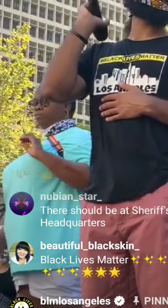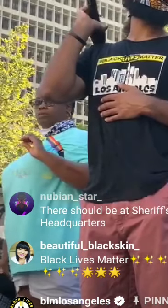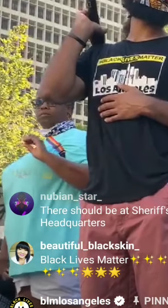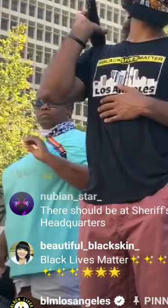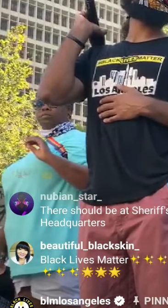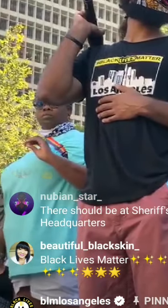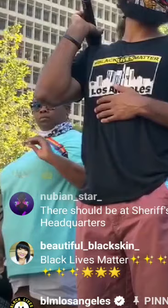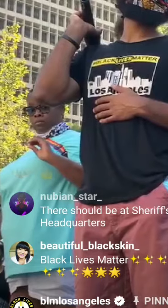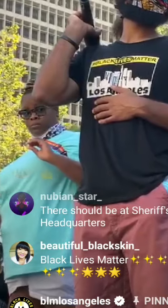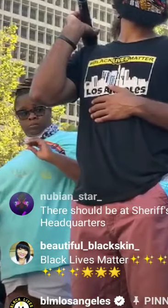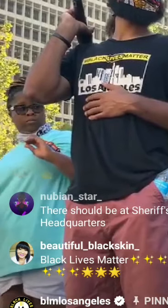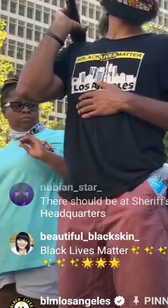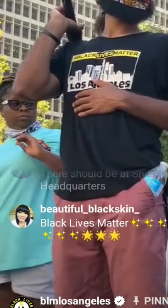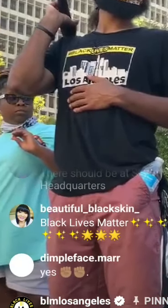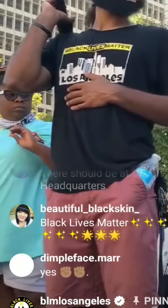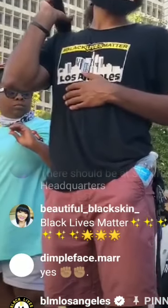Should we at least say the name?